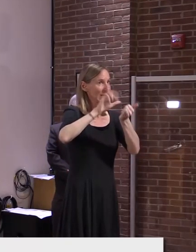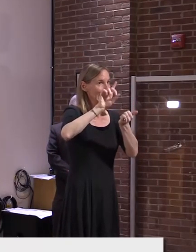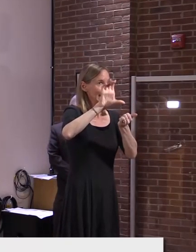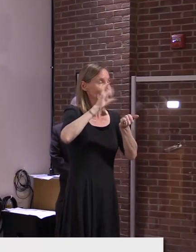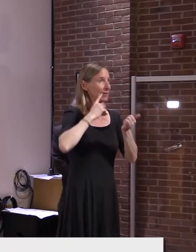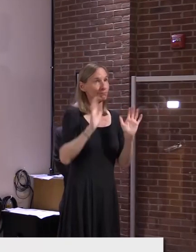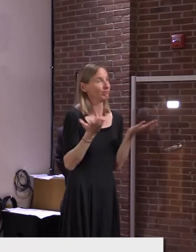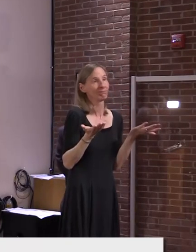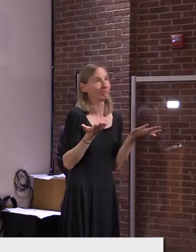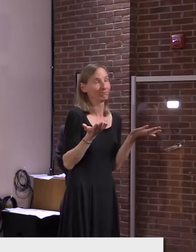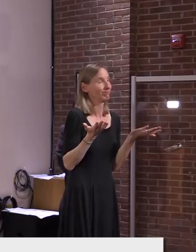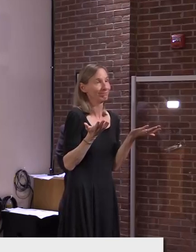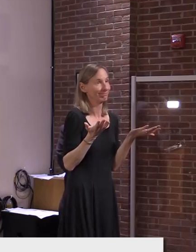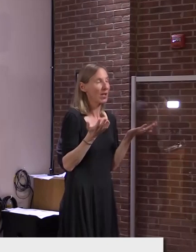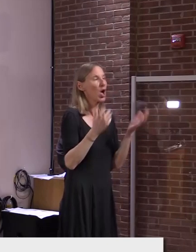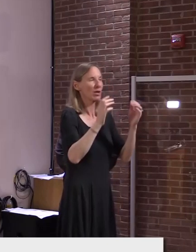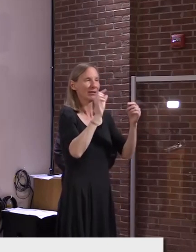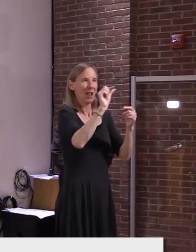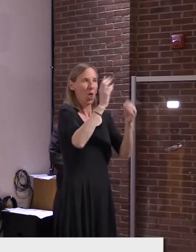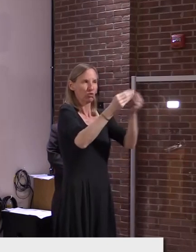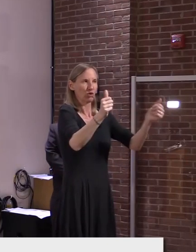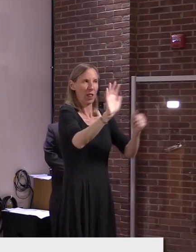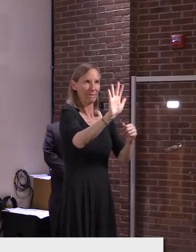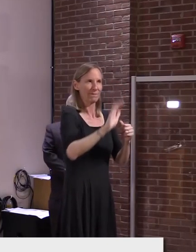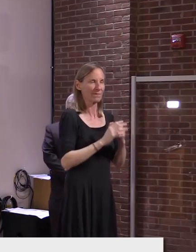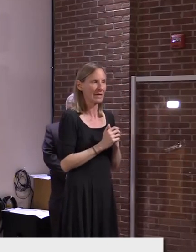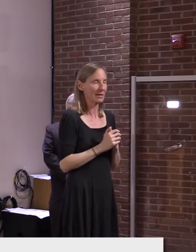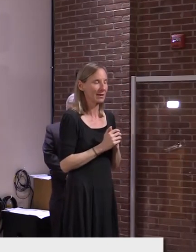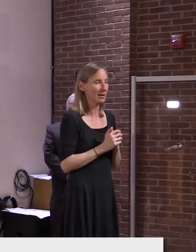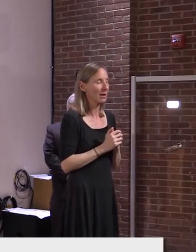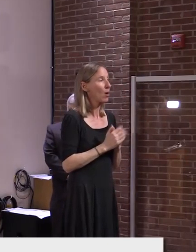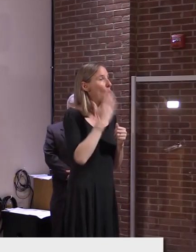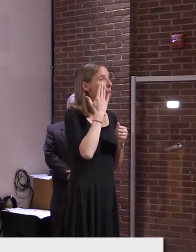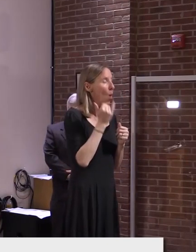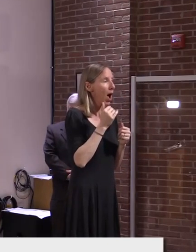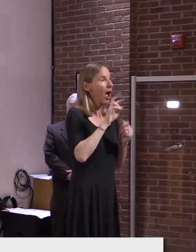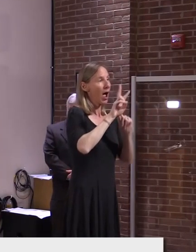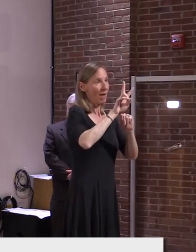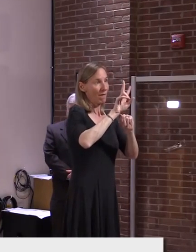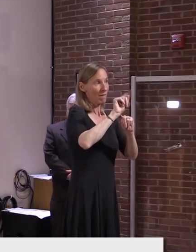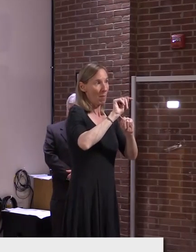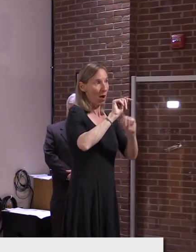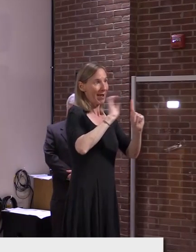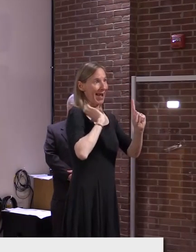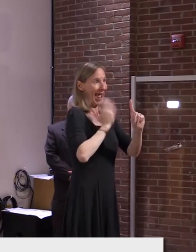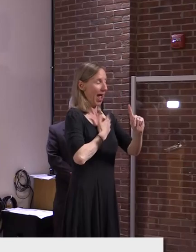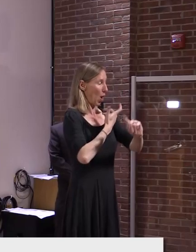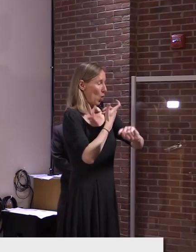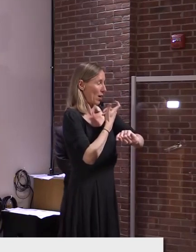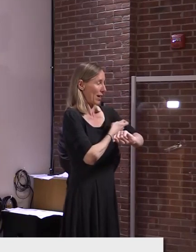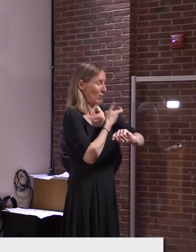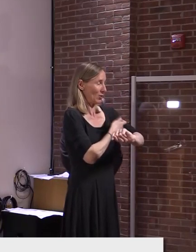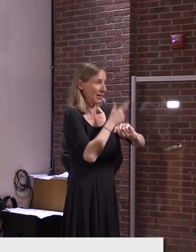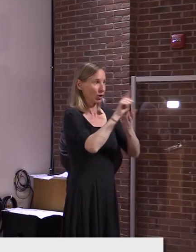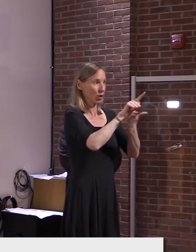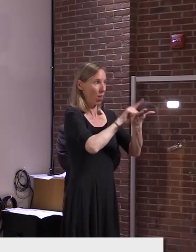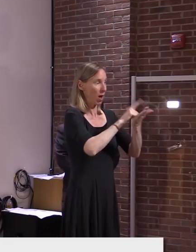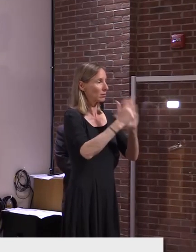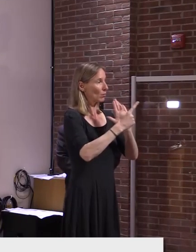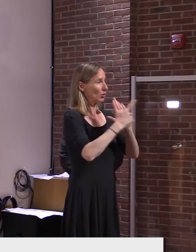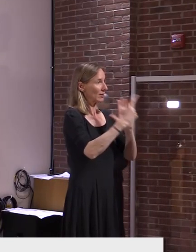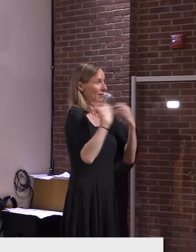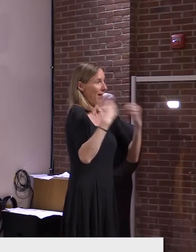basis, and it's close to being resolved. It has to do with Vermont's immunization laws prohibiting the health department